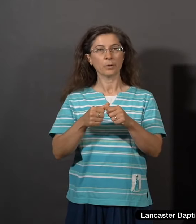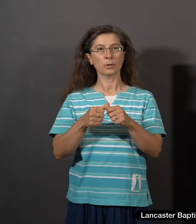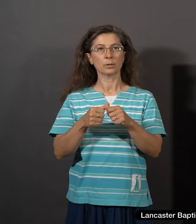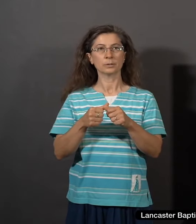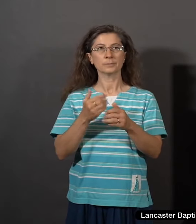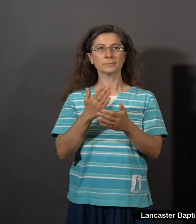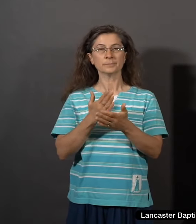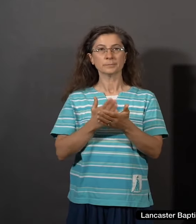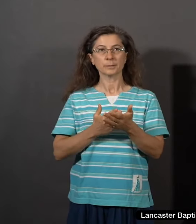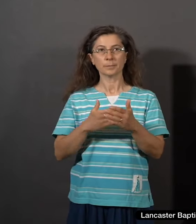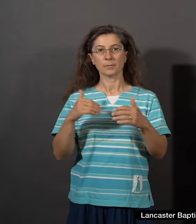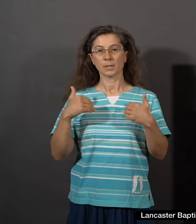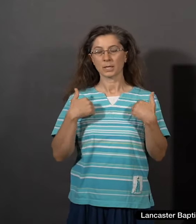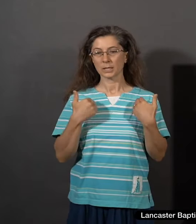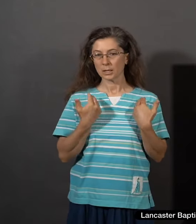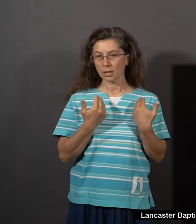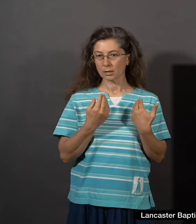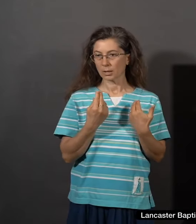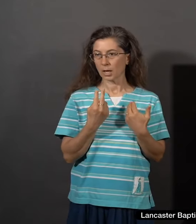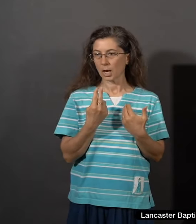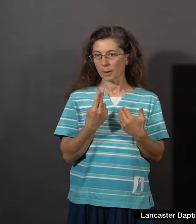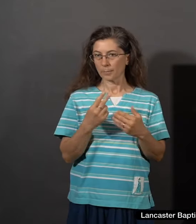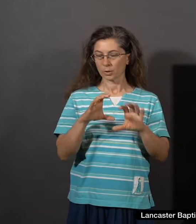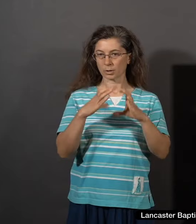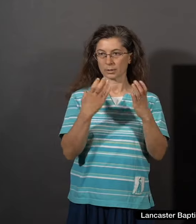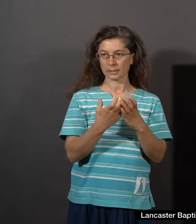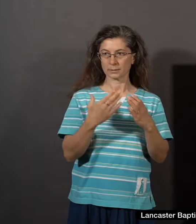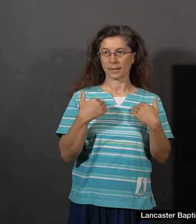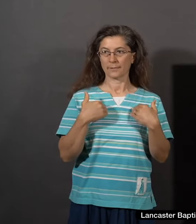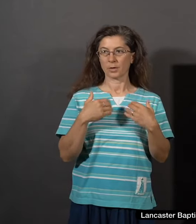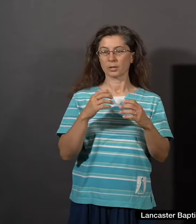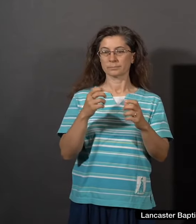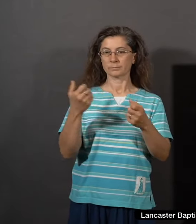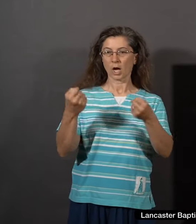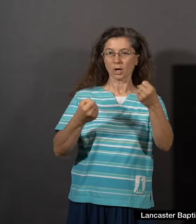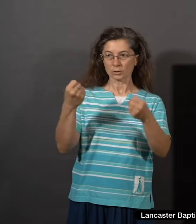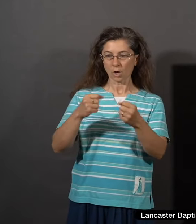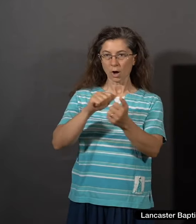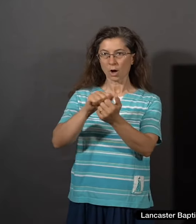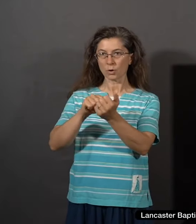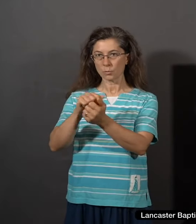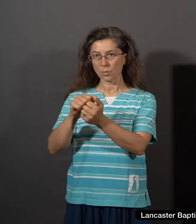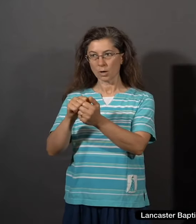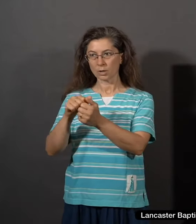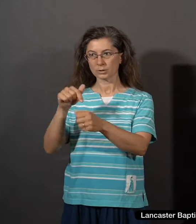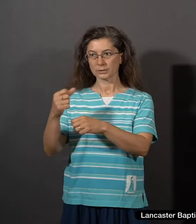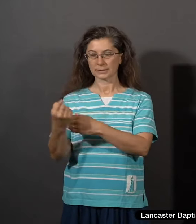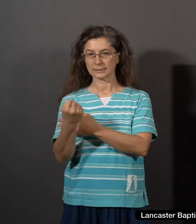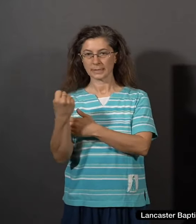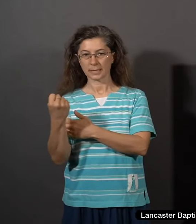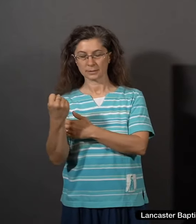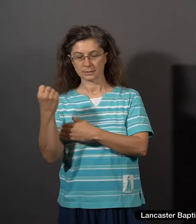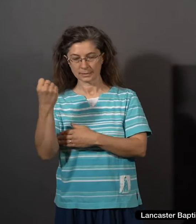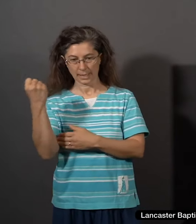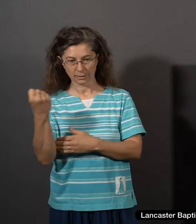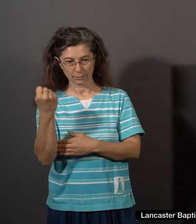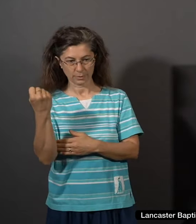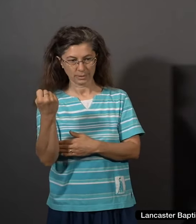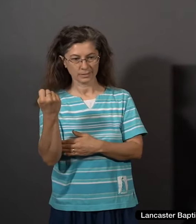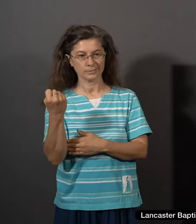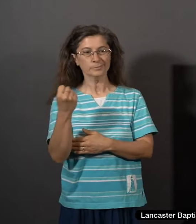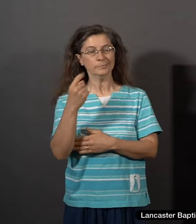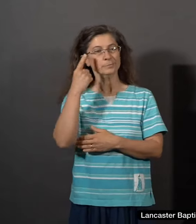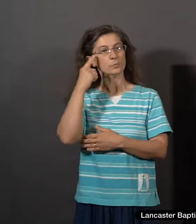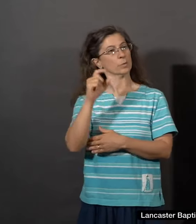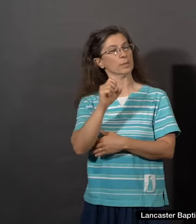a car wash i believe it's from 8 to 10 this saturday morning for all of our senior saints you can define what is a senior